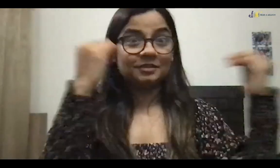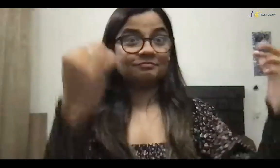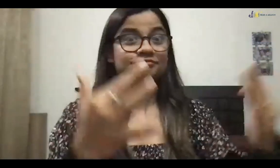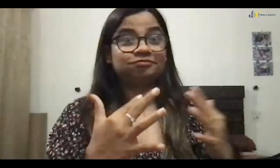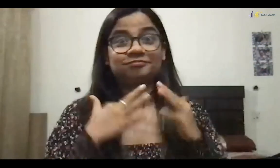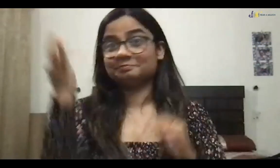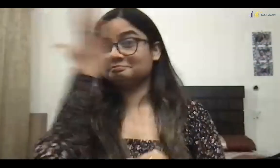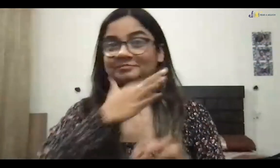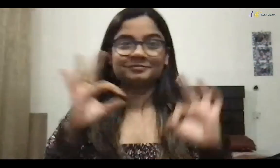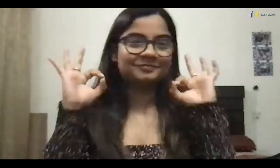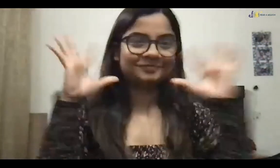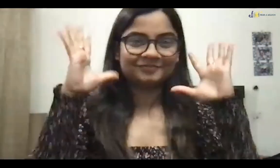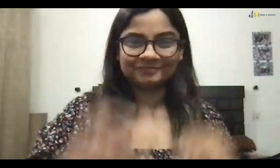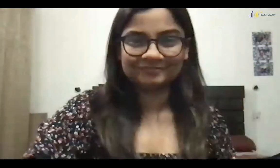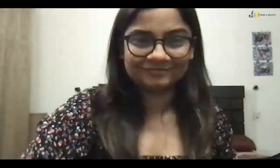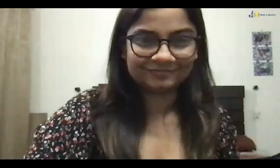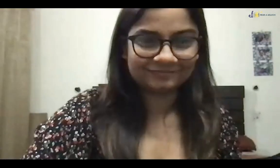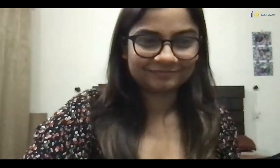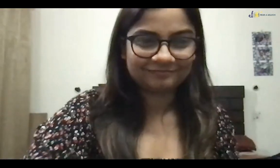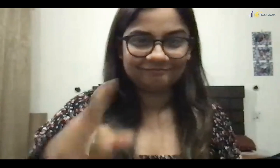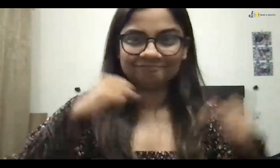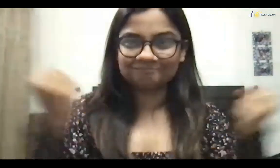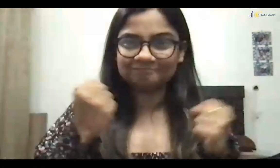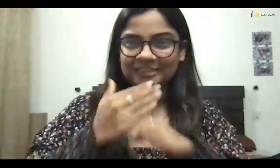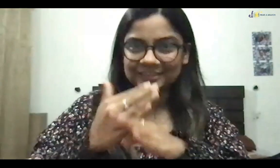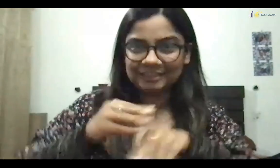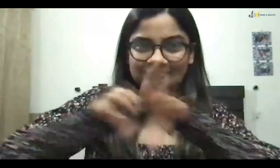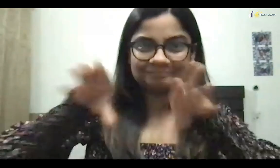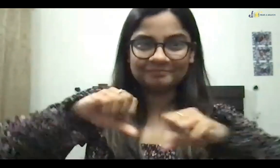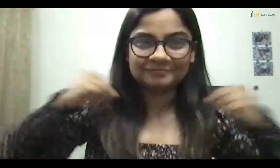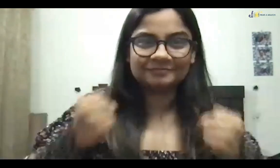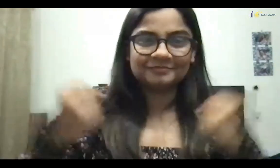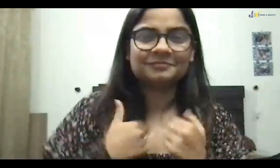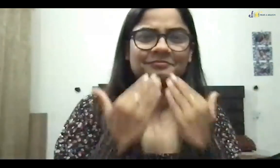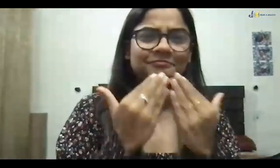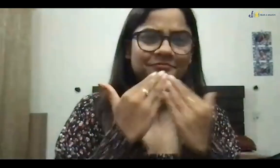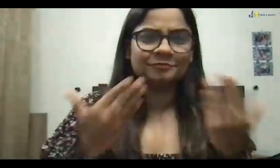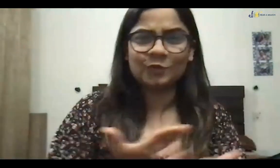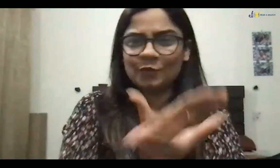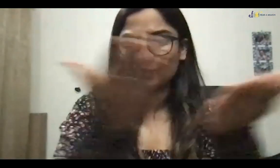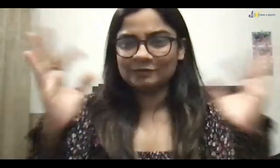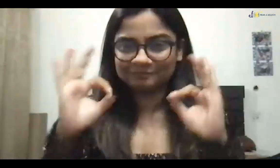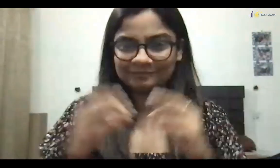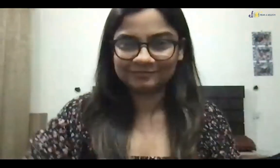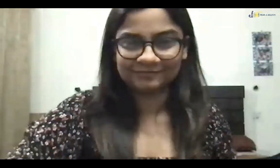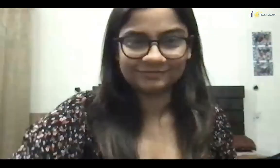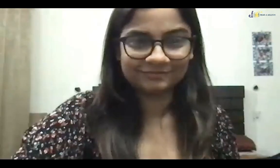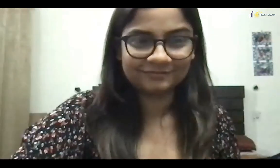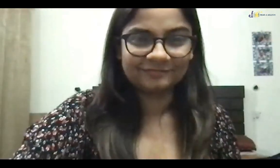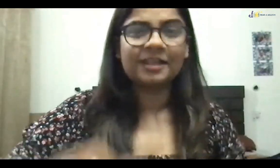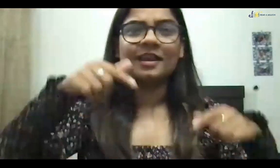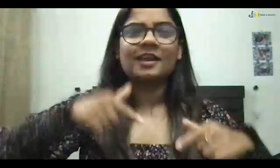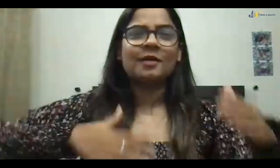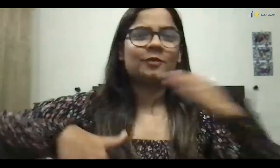will sharing lots of stories. So that was such a beautiful event. So now we also will share more,